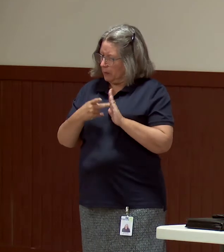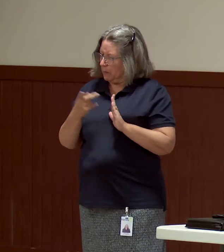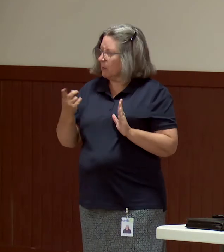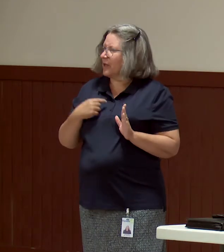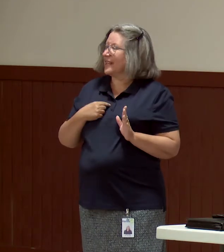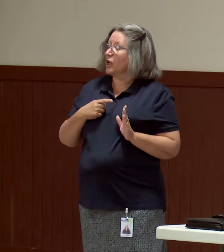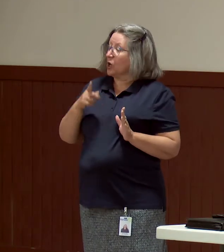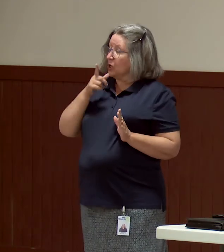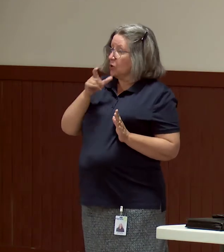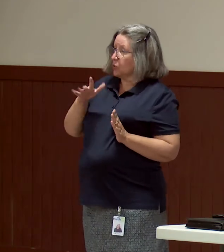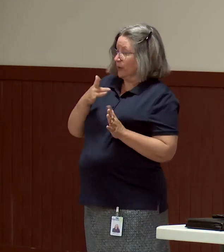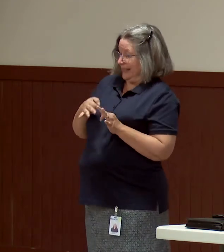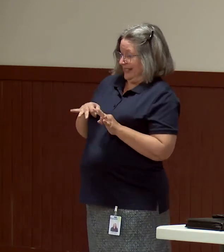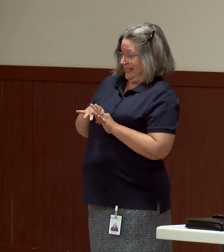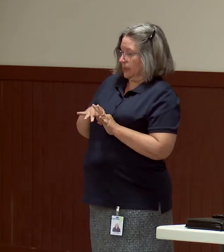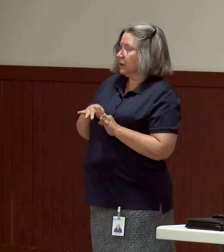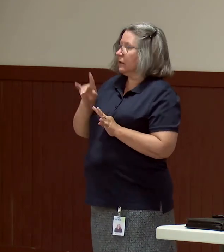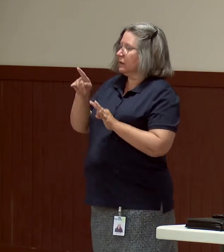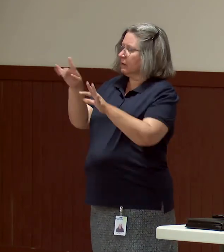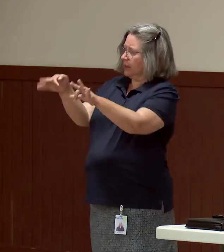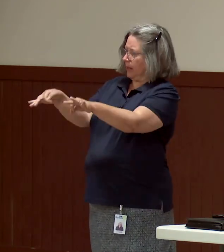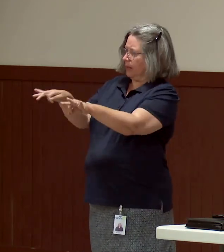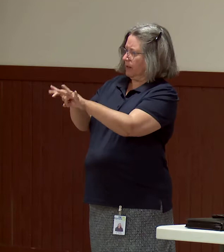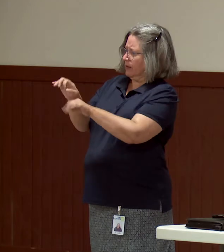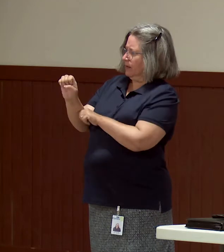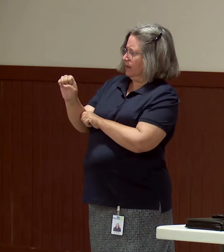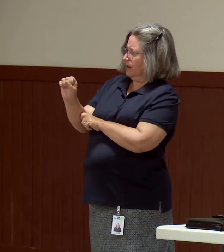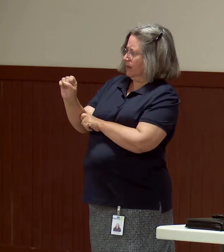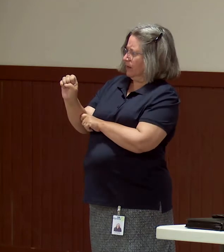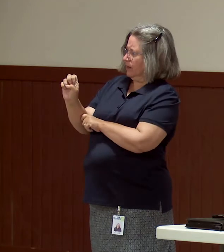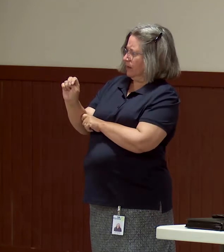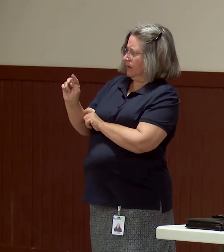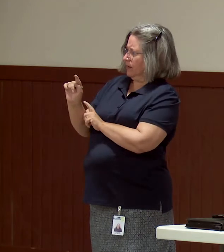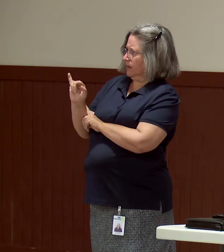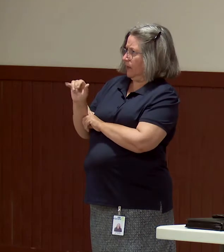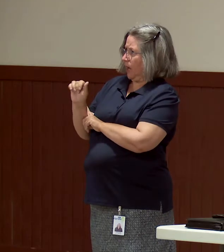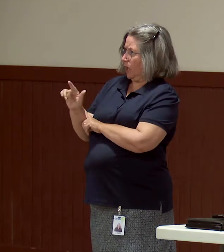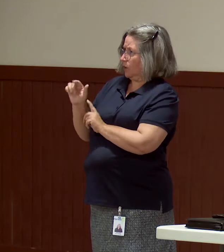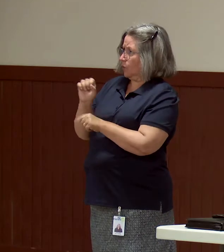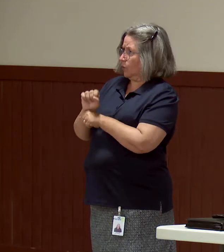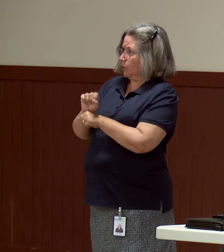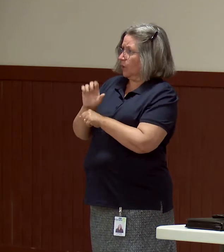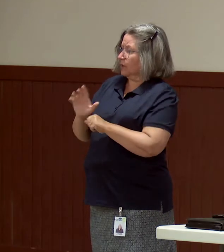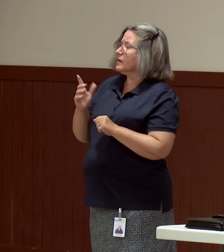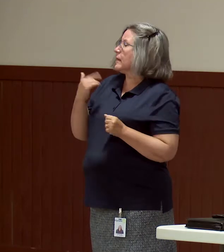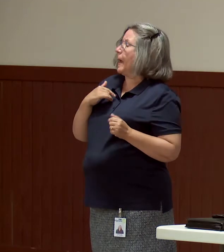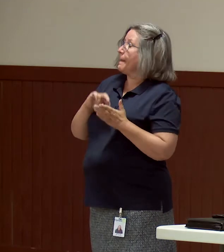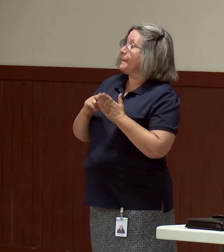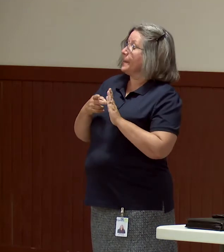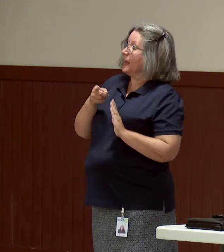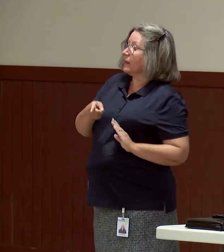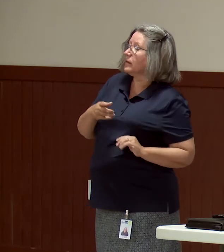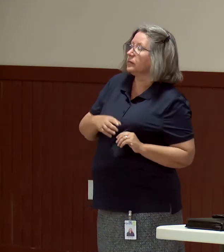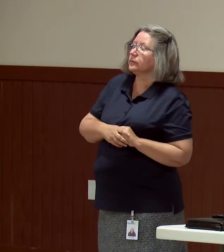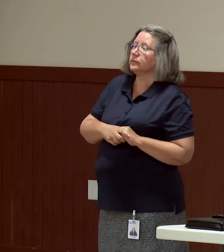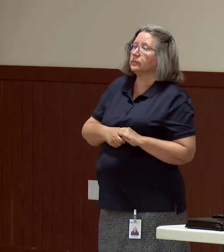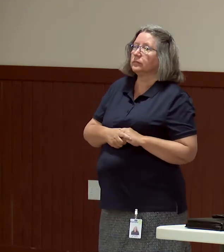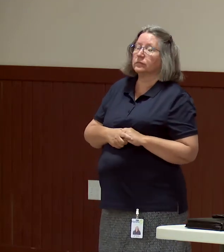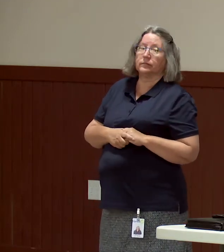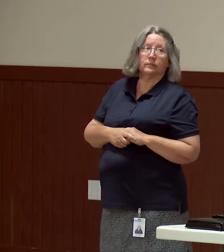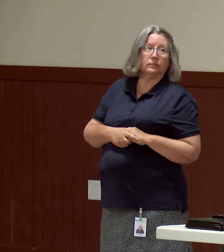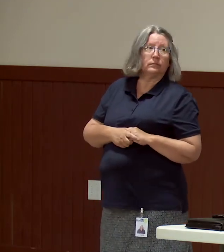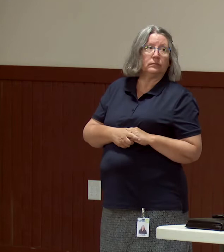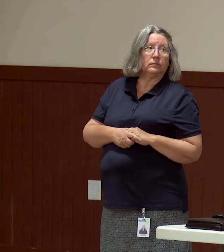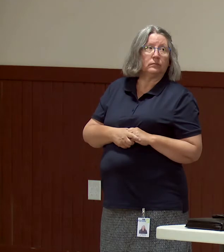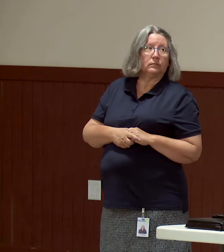essential workers is up to the Board of Supervisors or to the City Council who is distributing the funds. But what the Act really intends it to go,